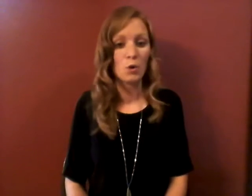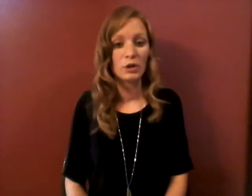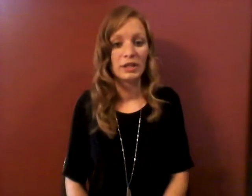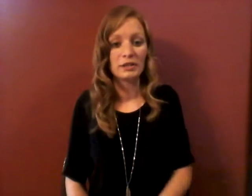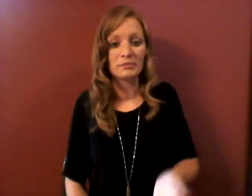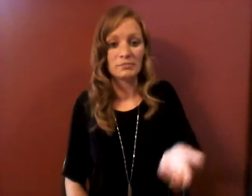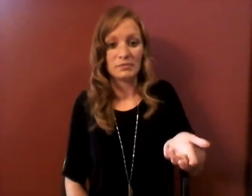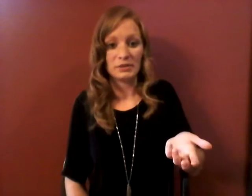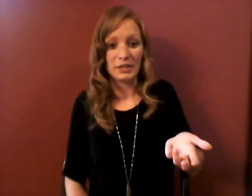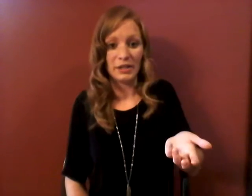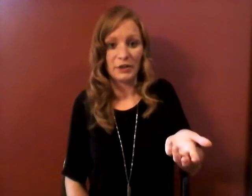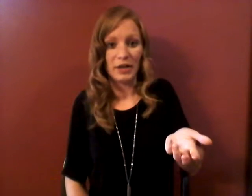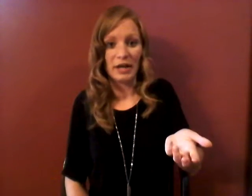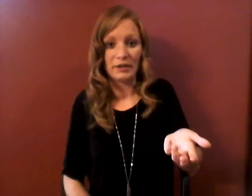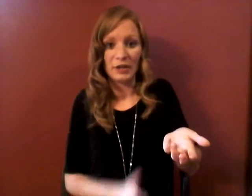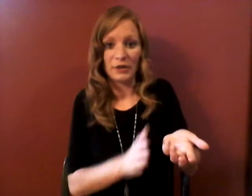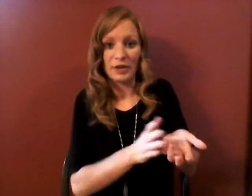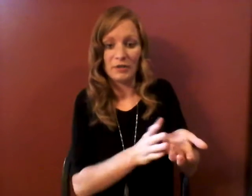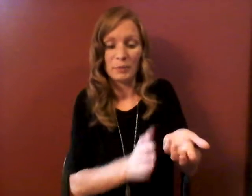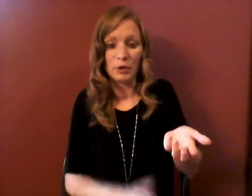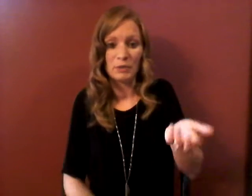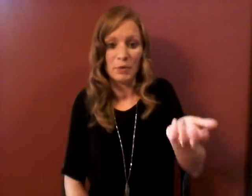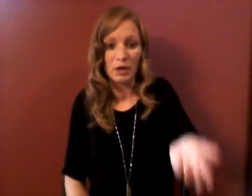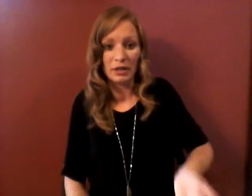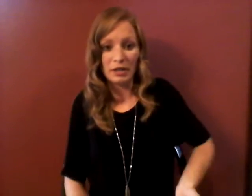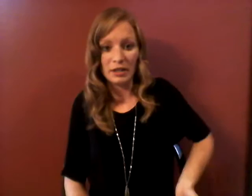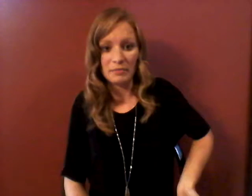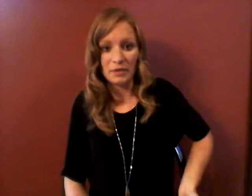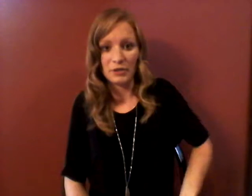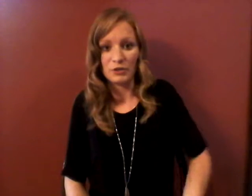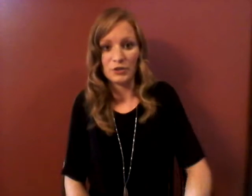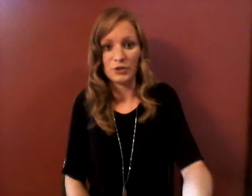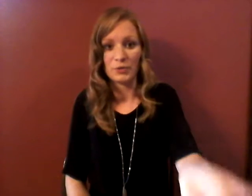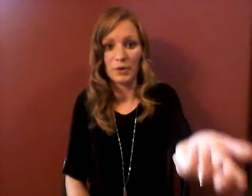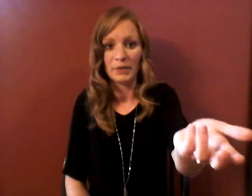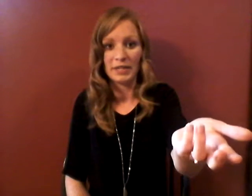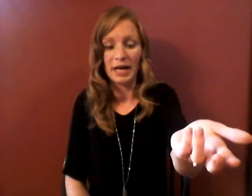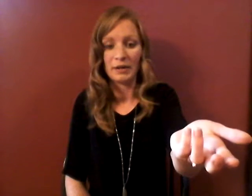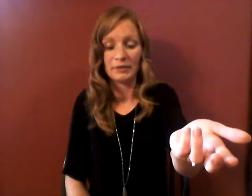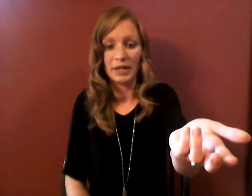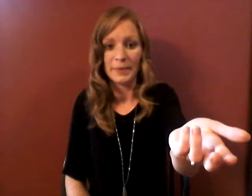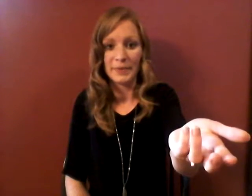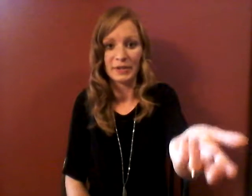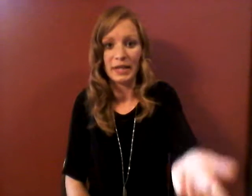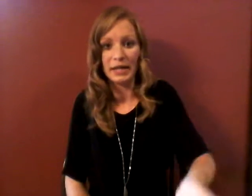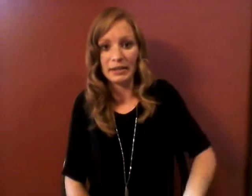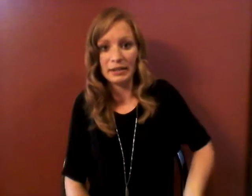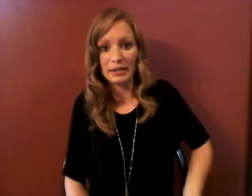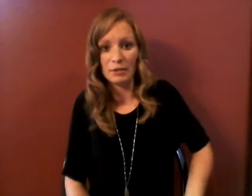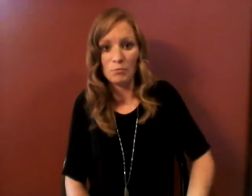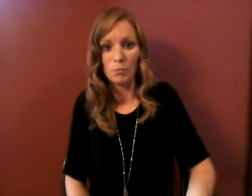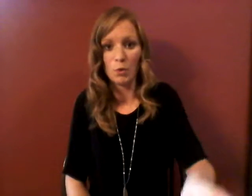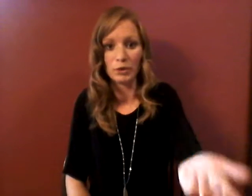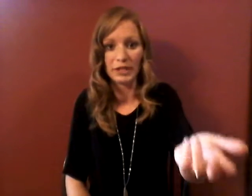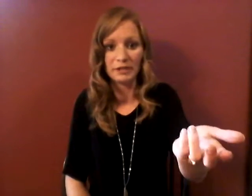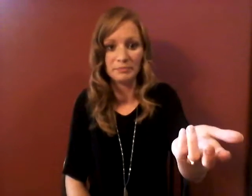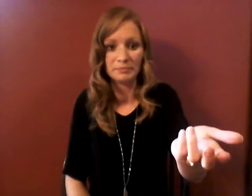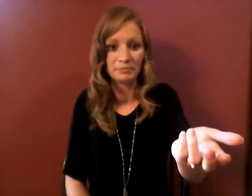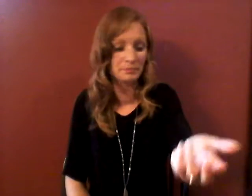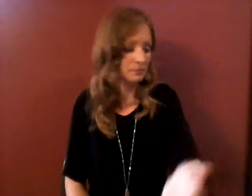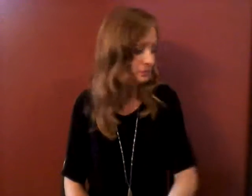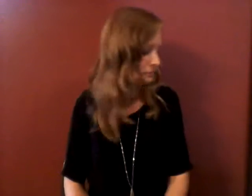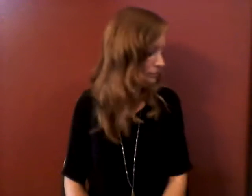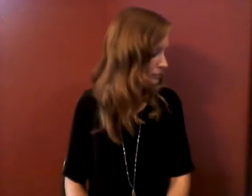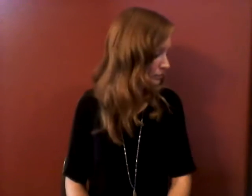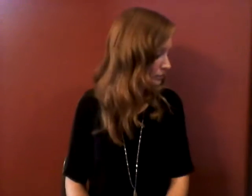Bowling, take your hand like you have the bowling ball in it, and you just throw it down the lane. Bowling.